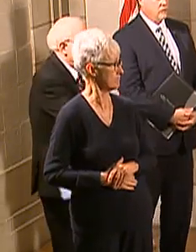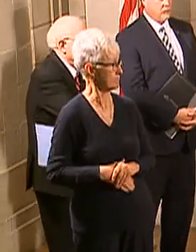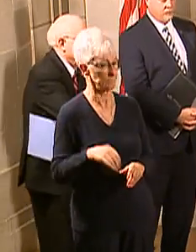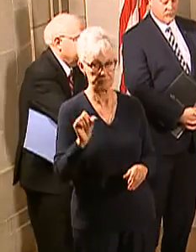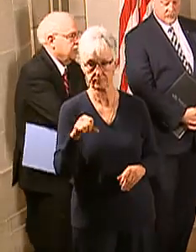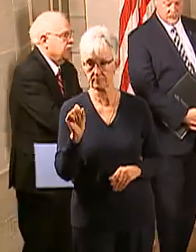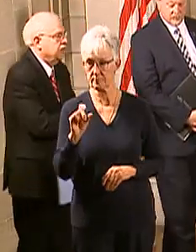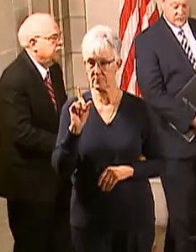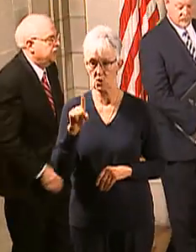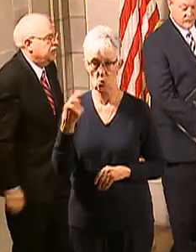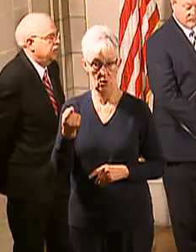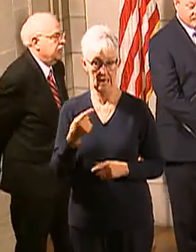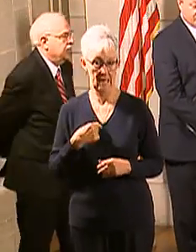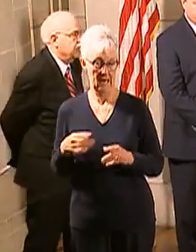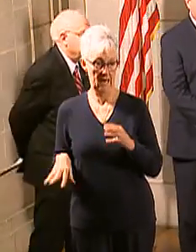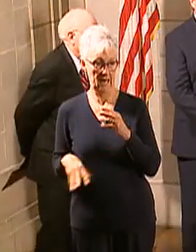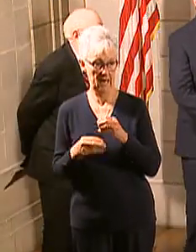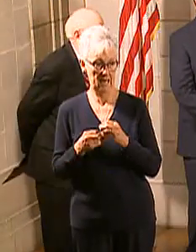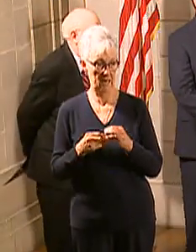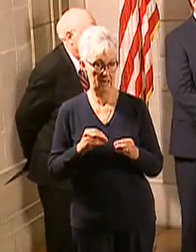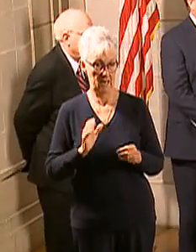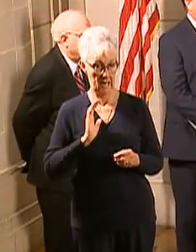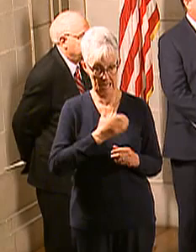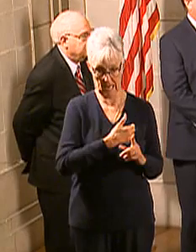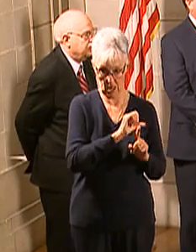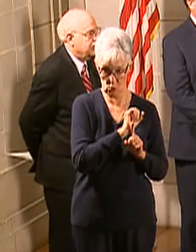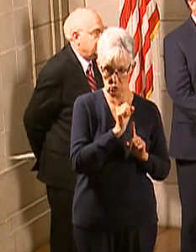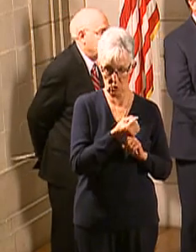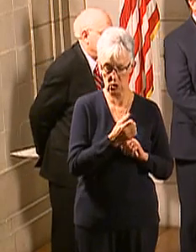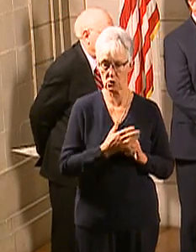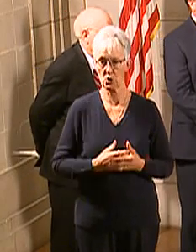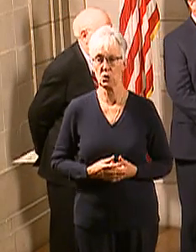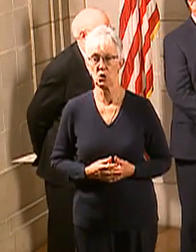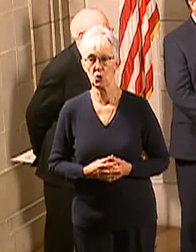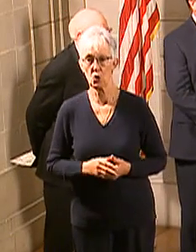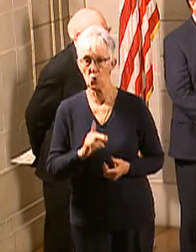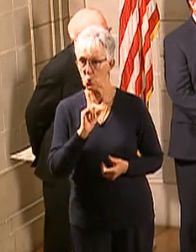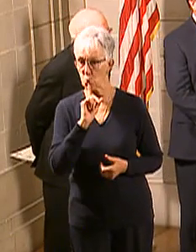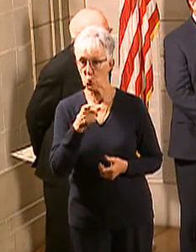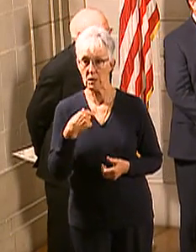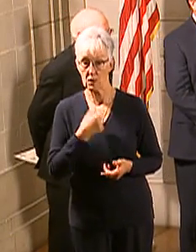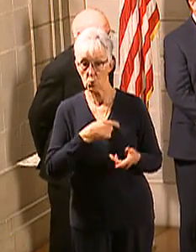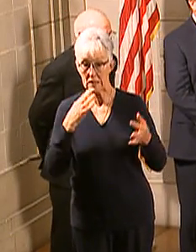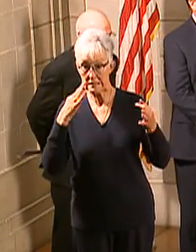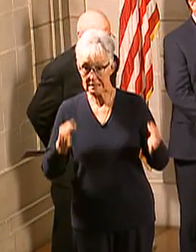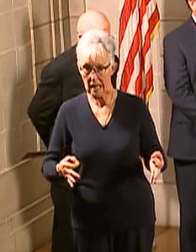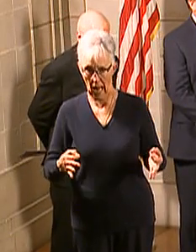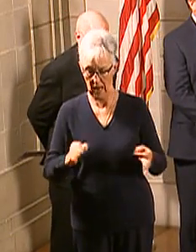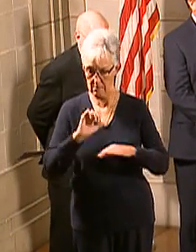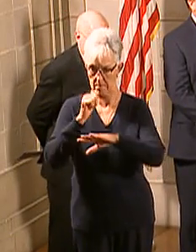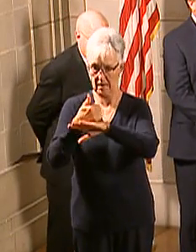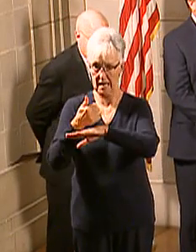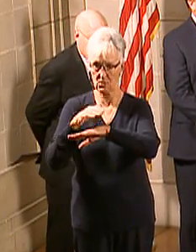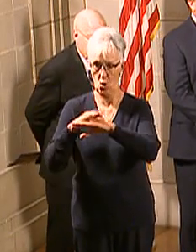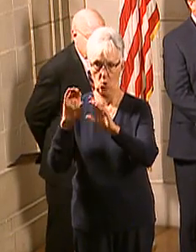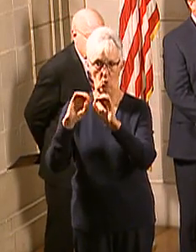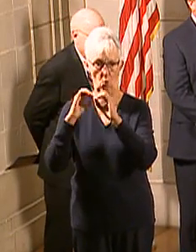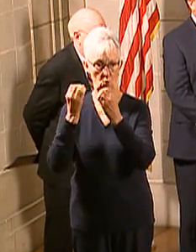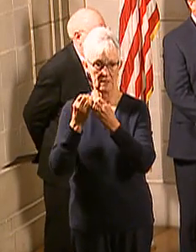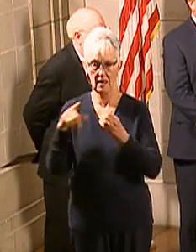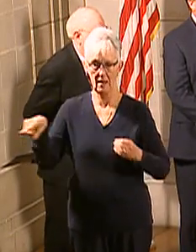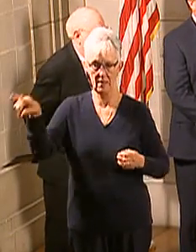Yeah, I mean, the only thing I would add is, of course, in our case, it really is driven by the needs of the organization. And so for us, the gap